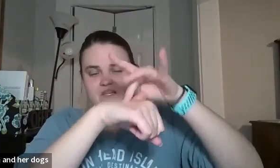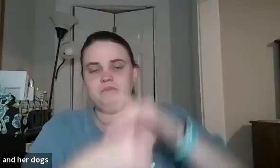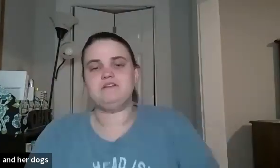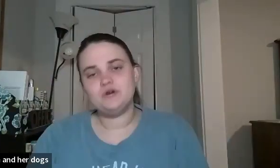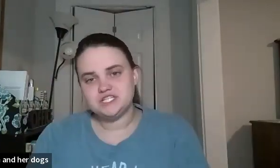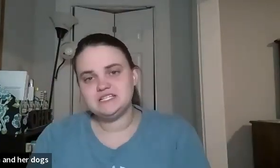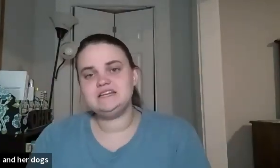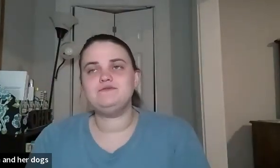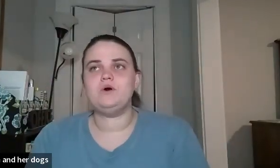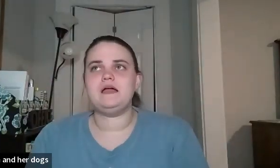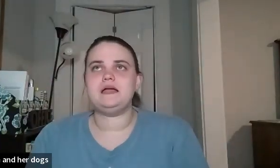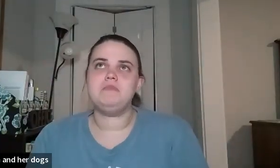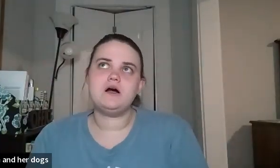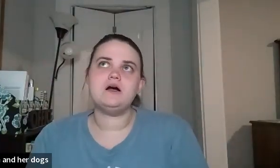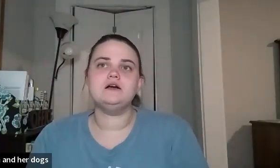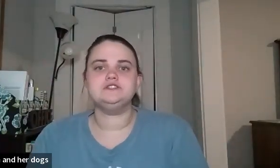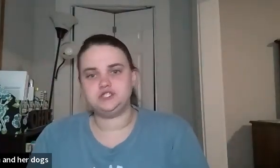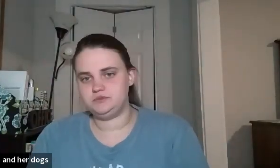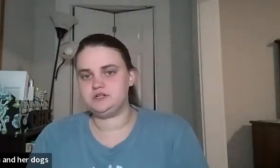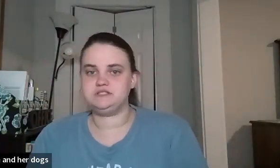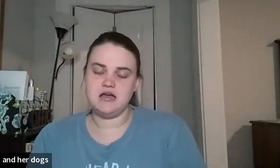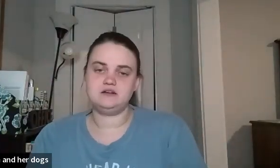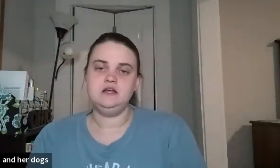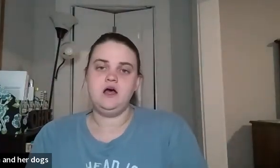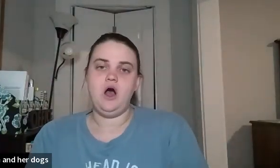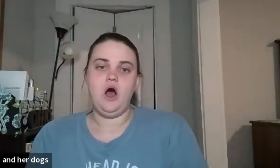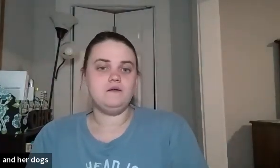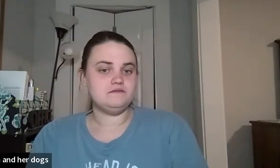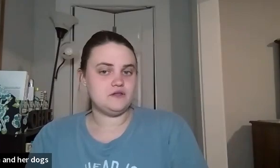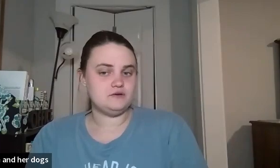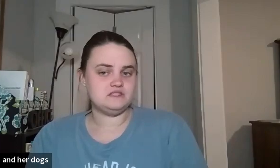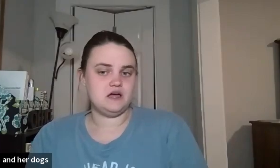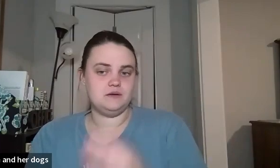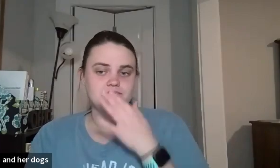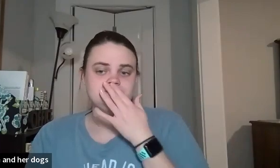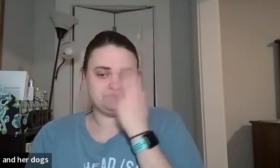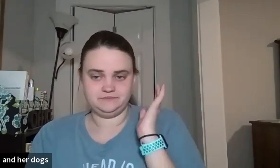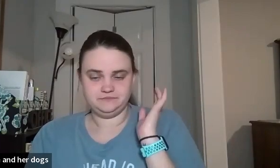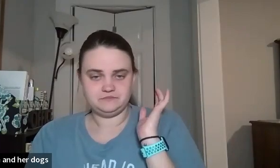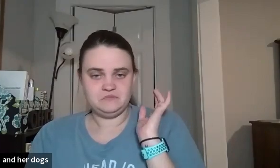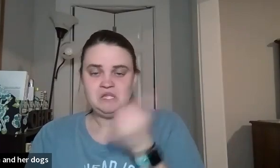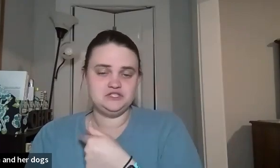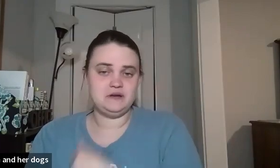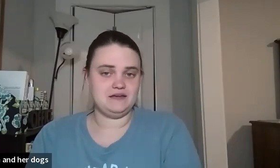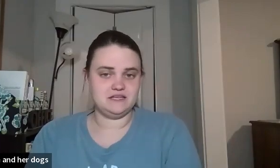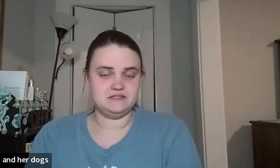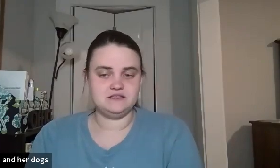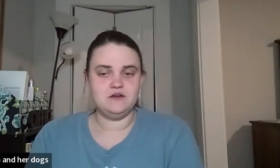But unfortunately for like Mars, Jupiter, Saturn, all of those do not have signs.